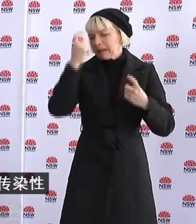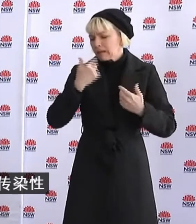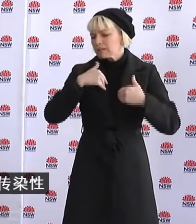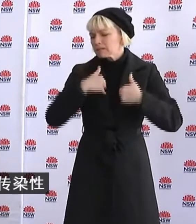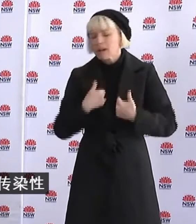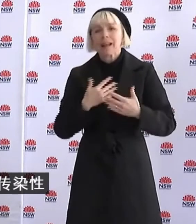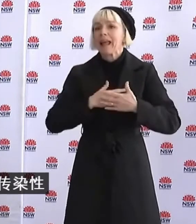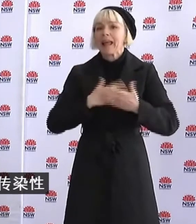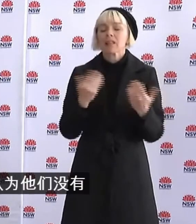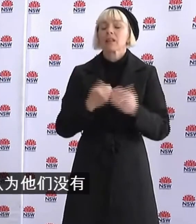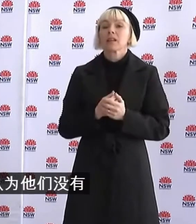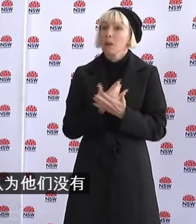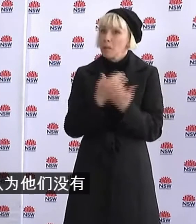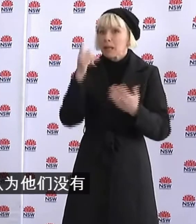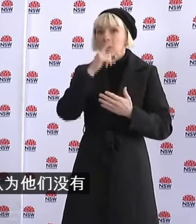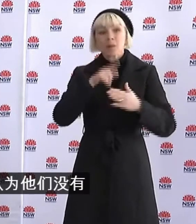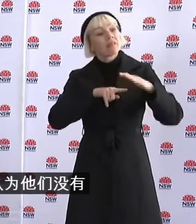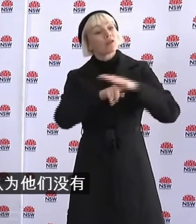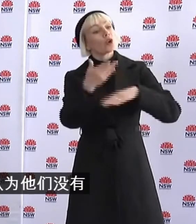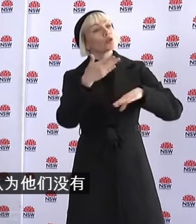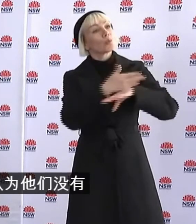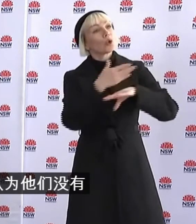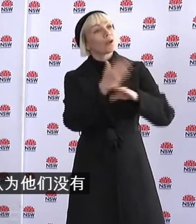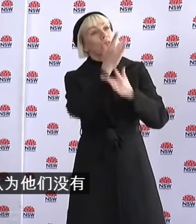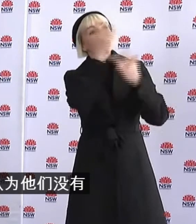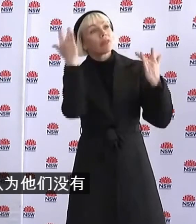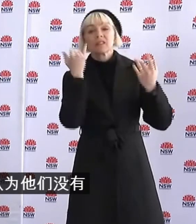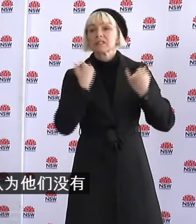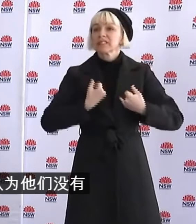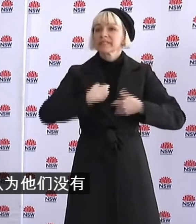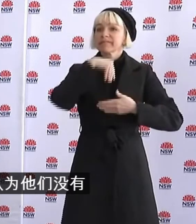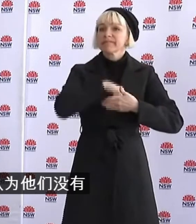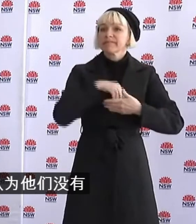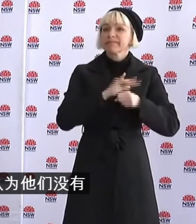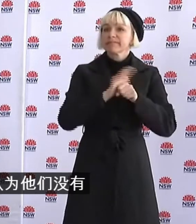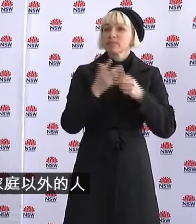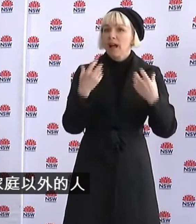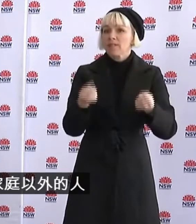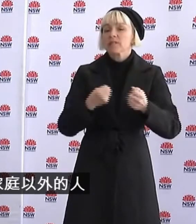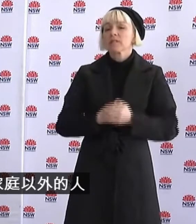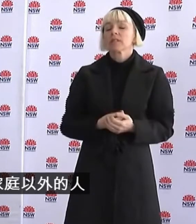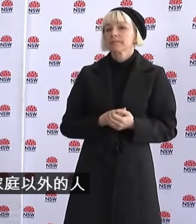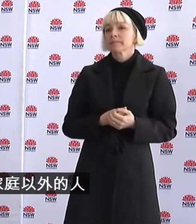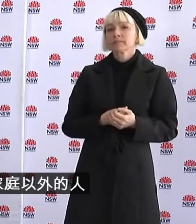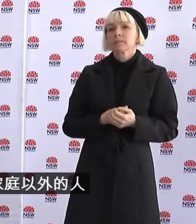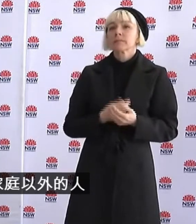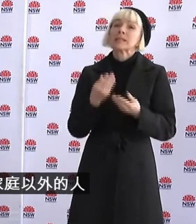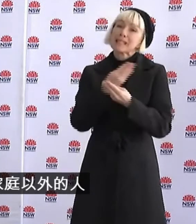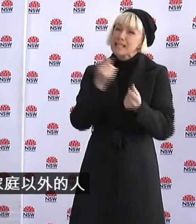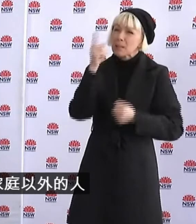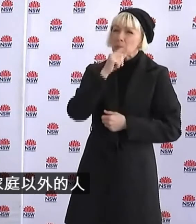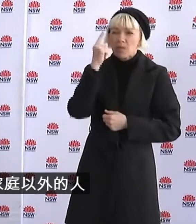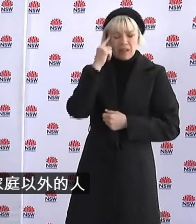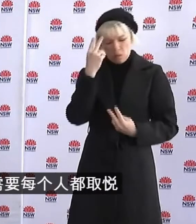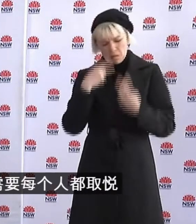they're not infectious. And of course, then we have, unfortunately, people who don't think they've got any symptoms and they're visiting people outside